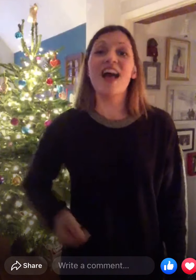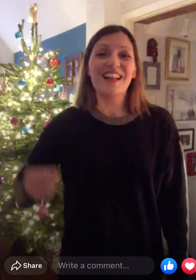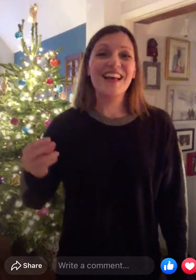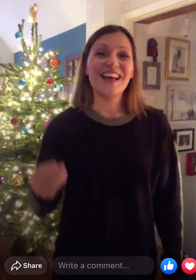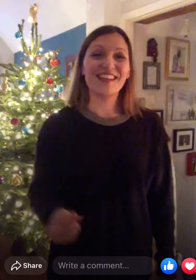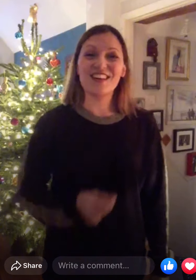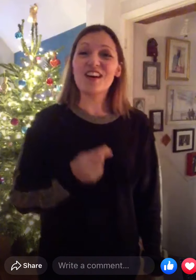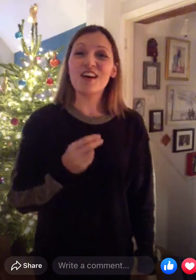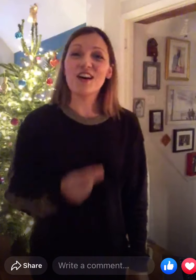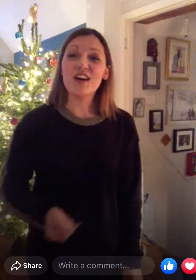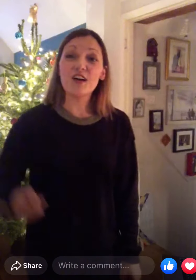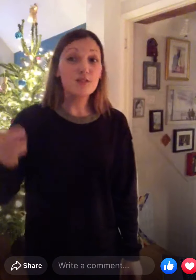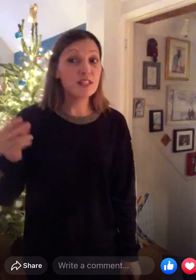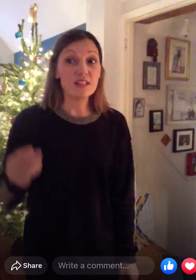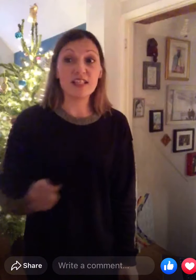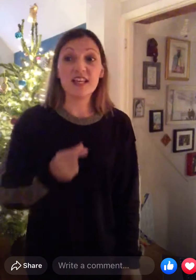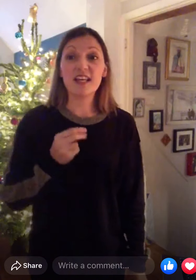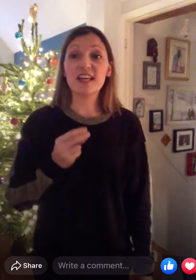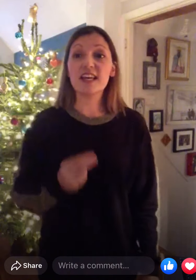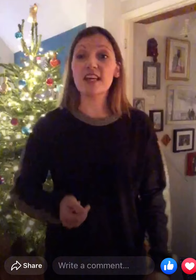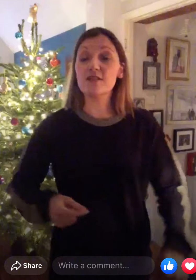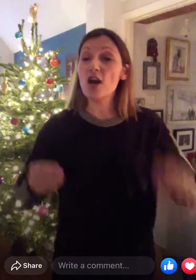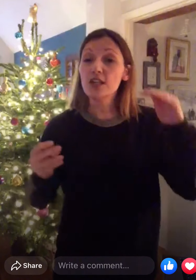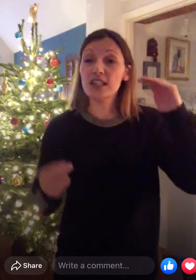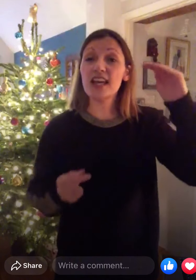Let earth receive her king.